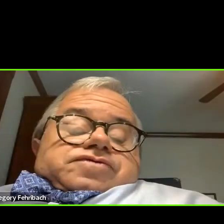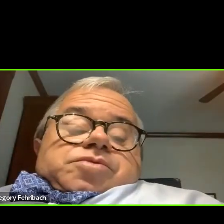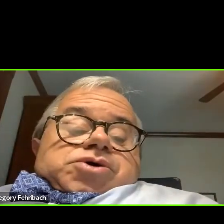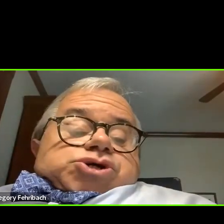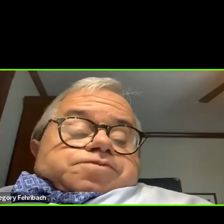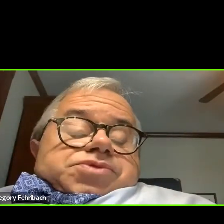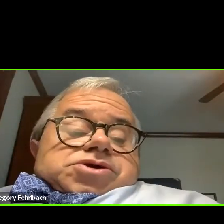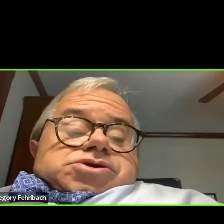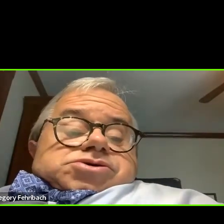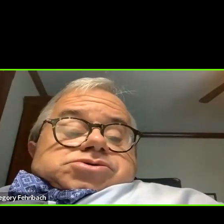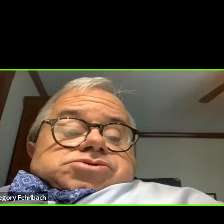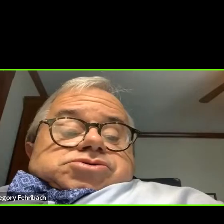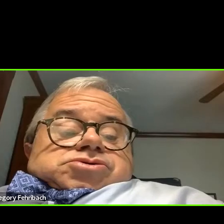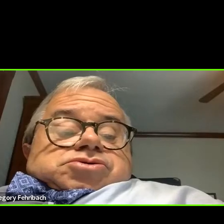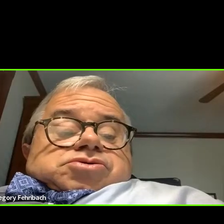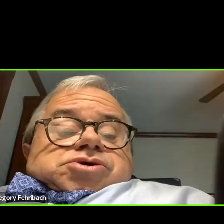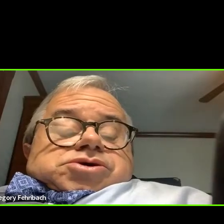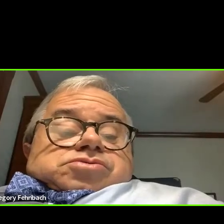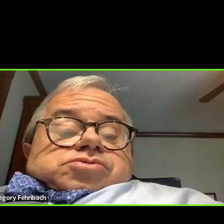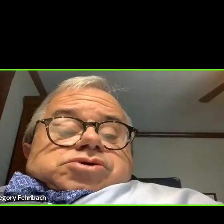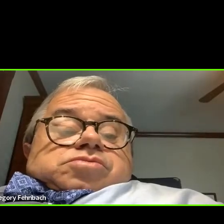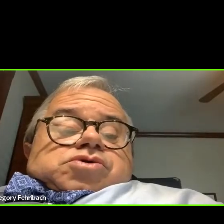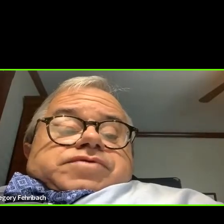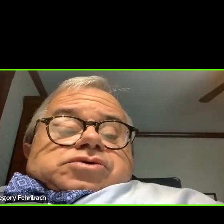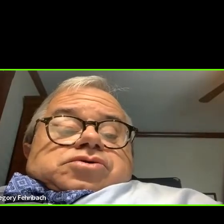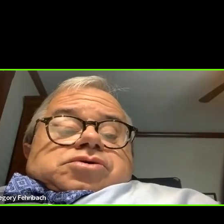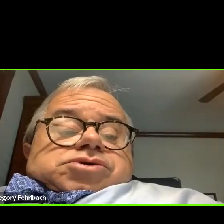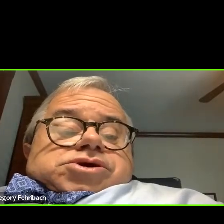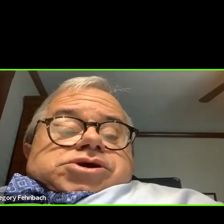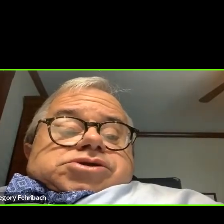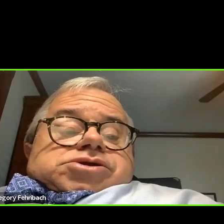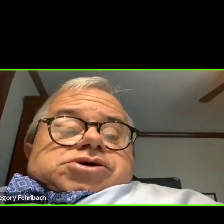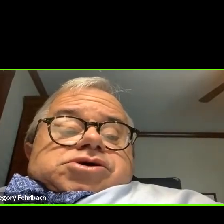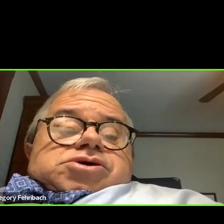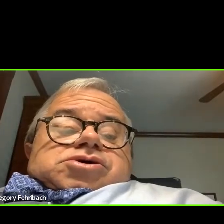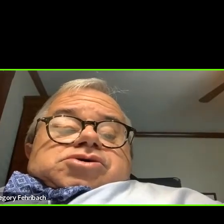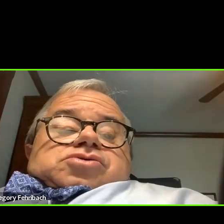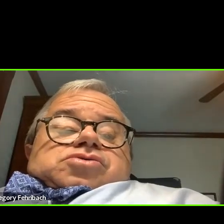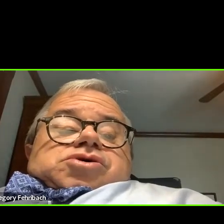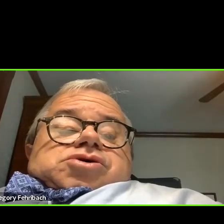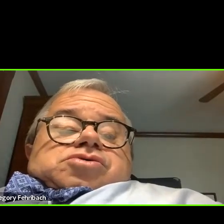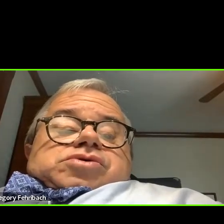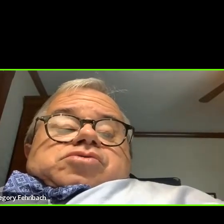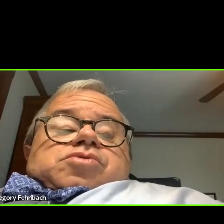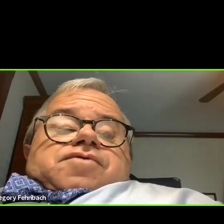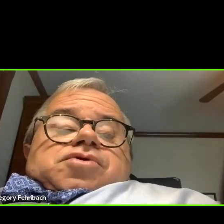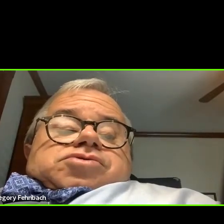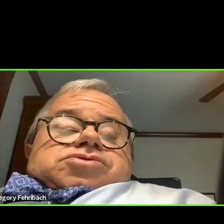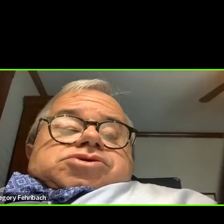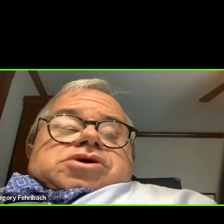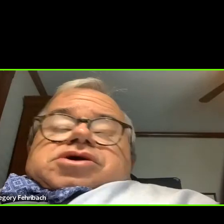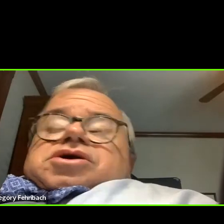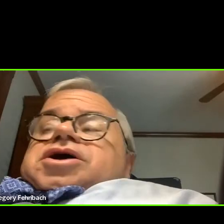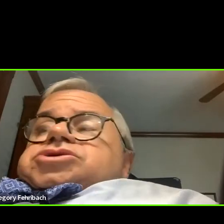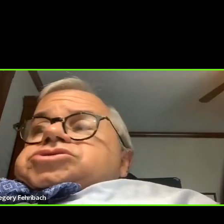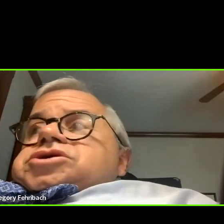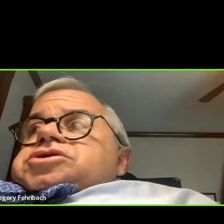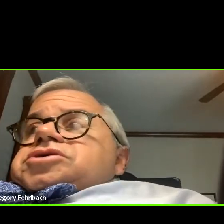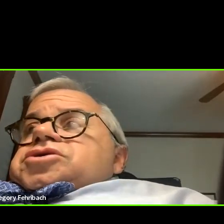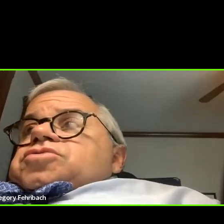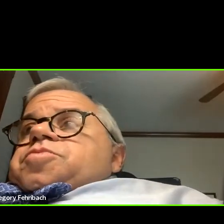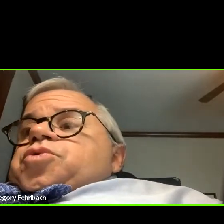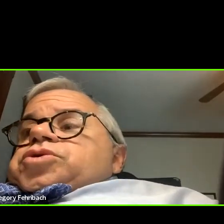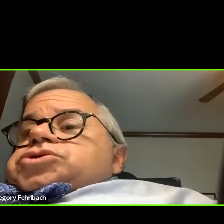Thank you very much. All right, we are moving on, and we will move our design